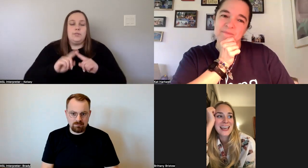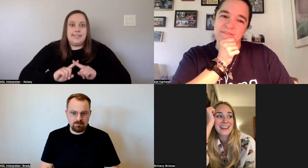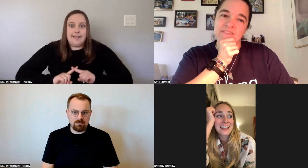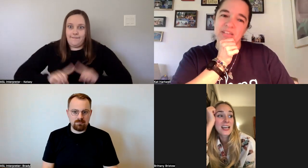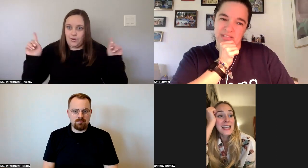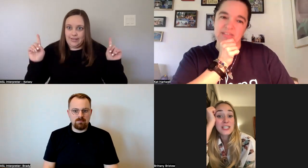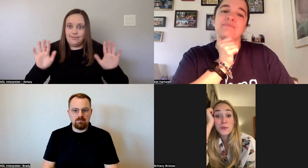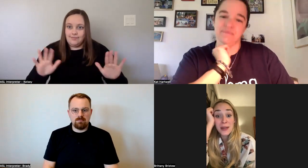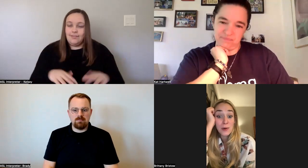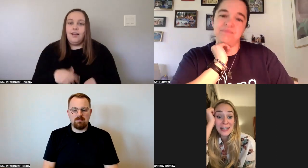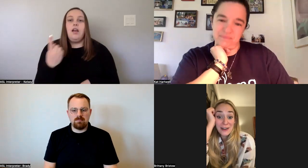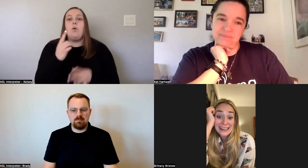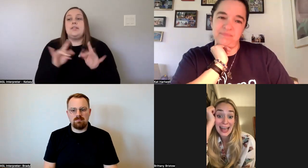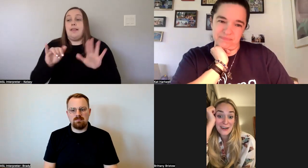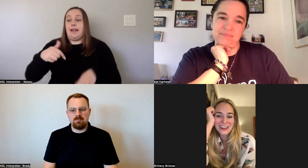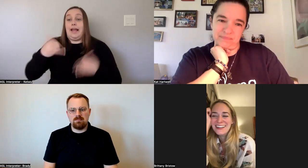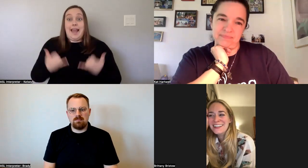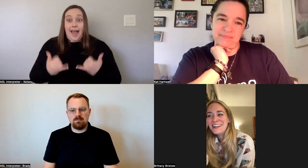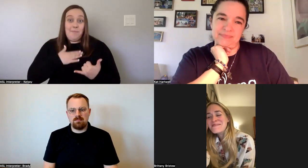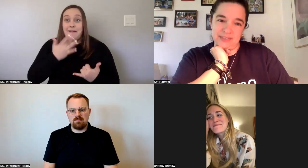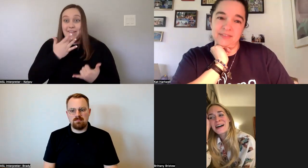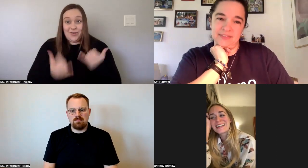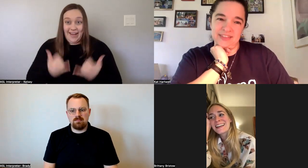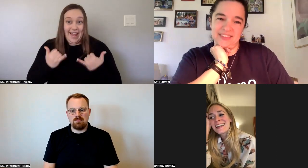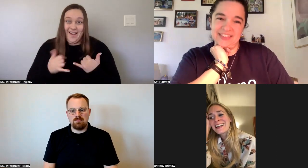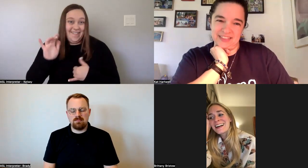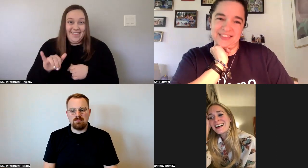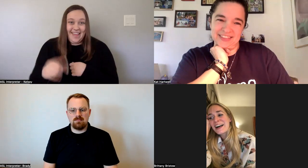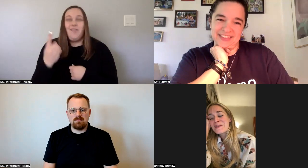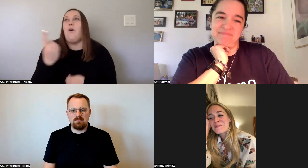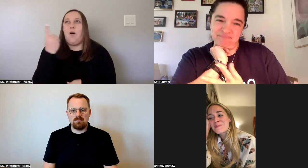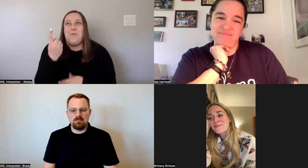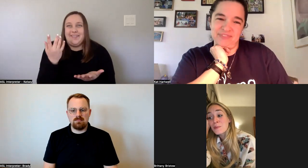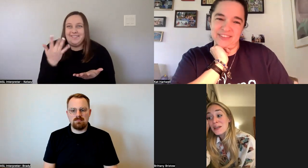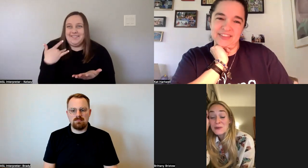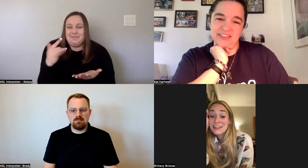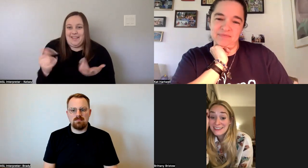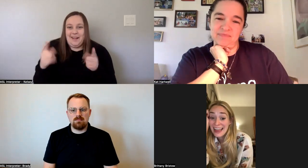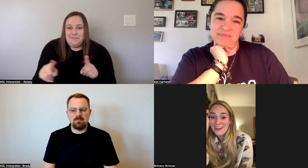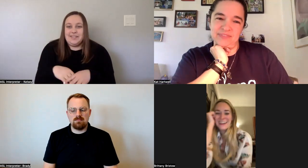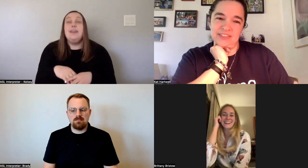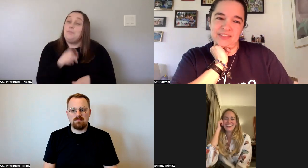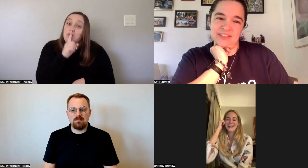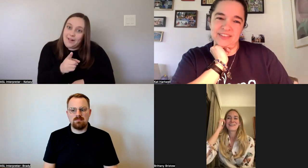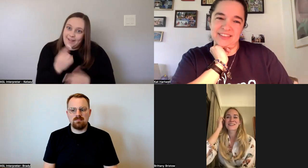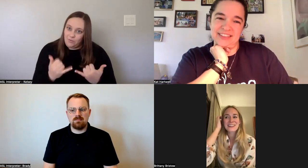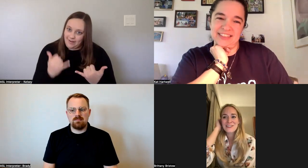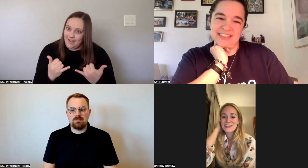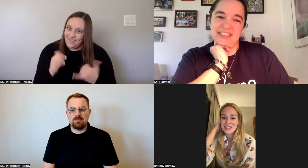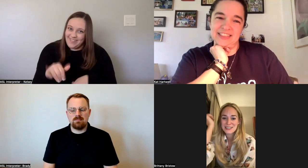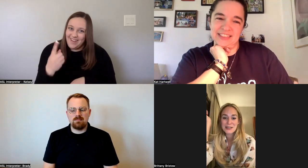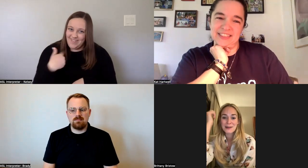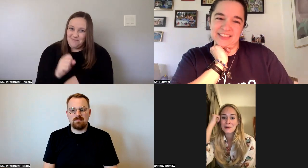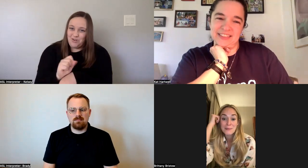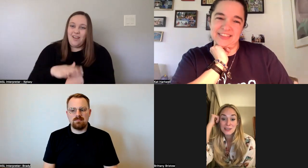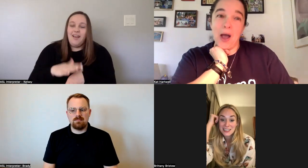always say, like, it's the one I'm working on now. But the one I'm working on now really feels